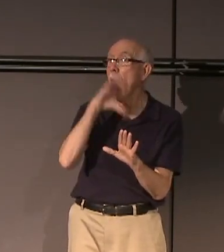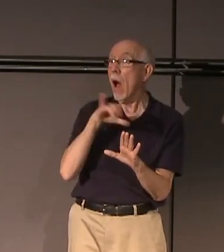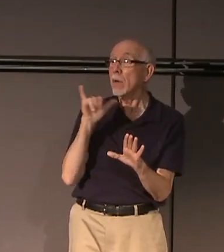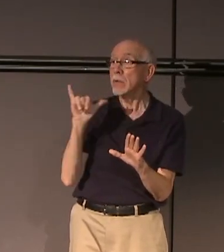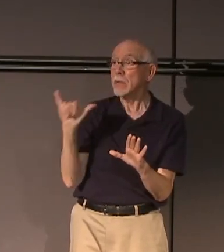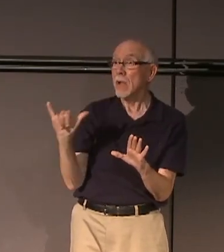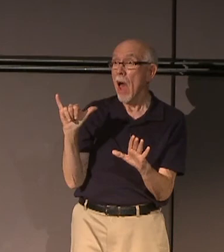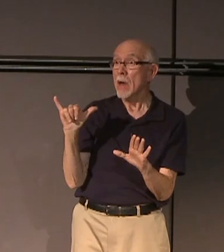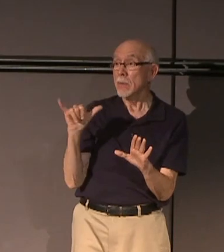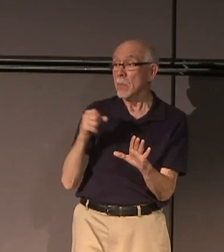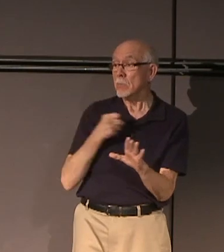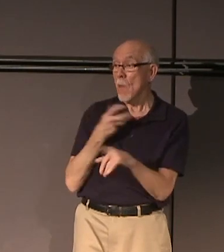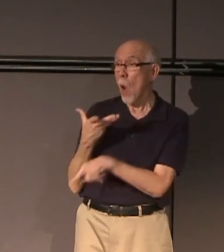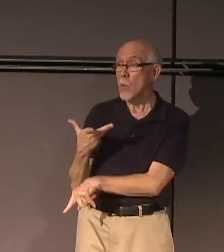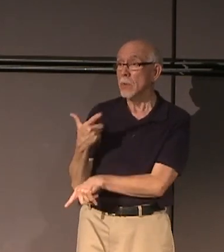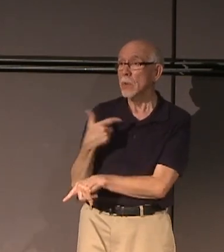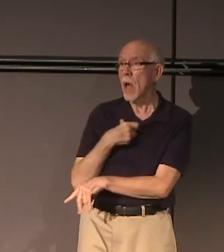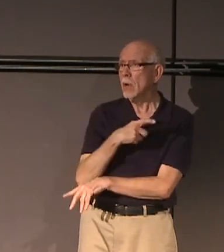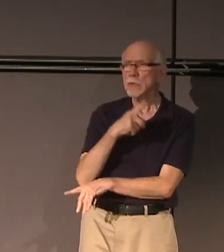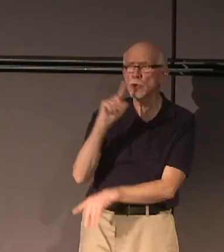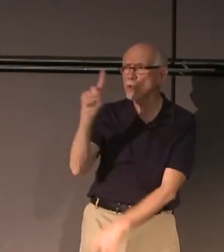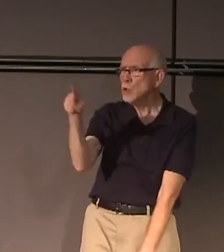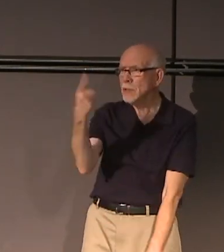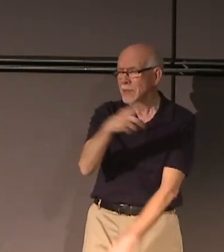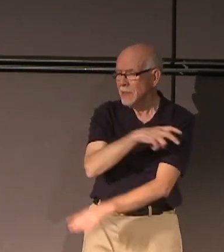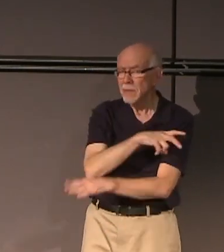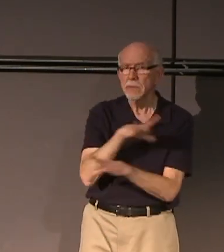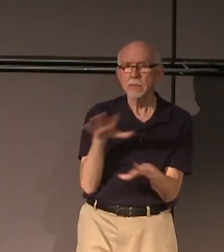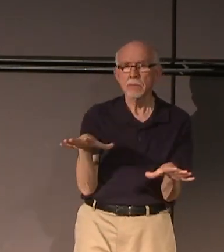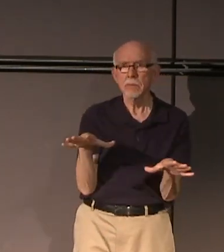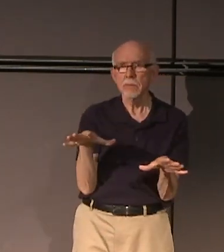And I felt the way that teacher had felt.